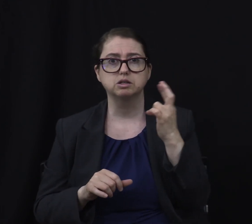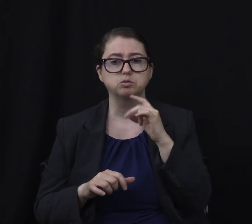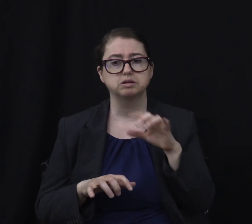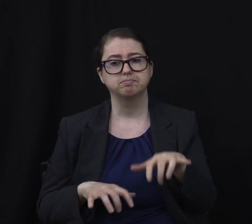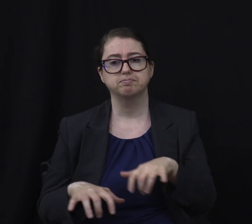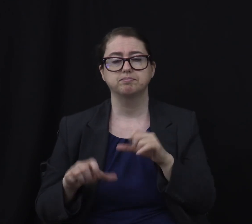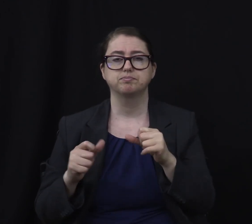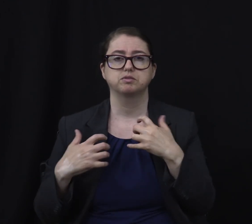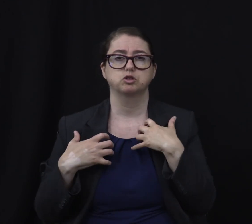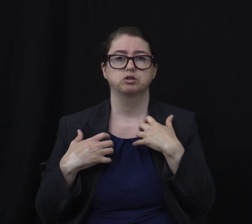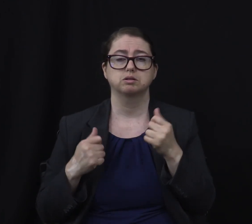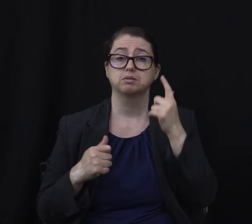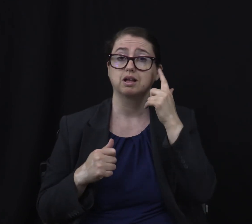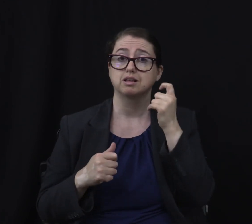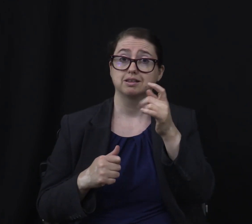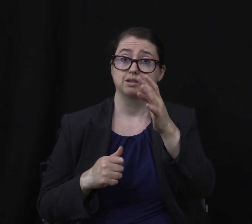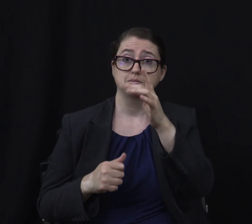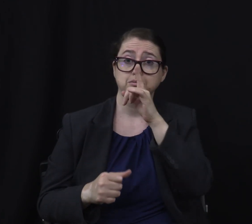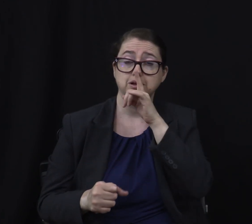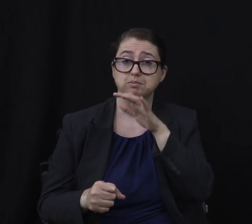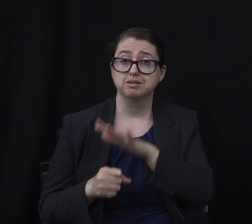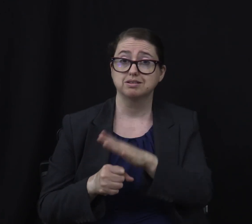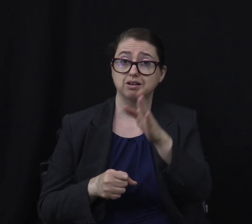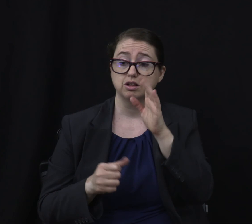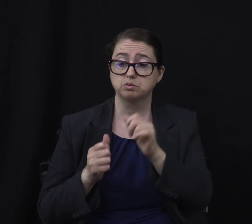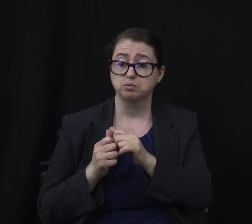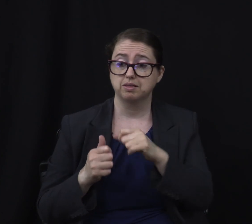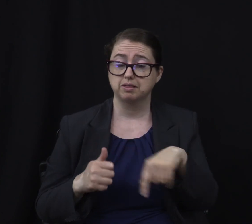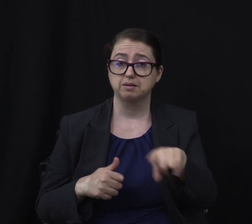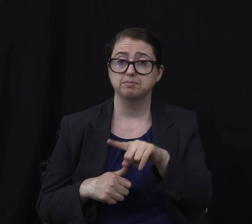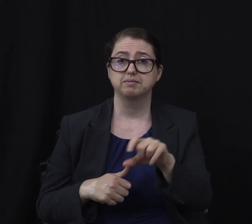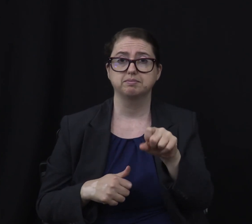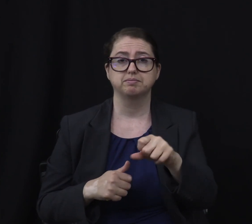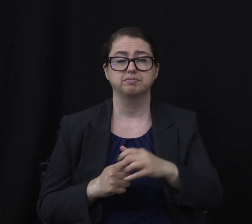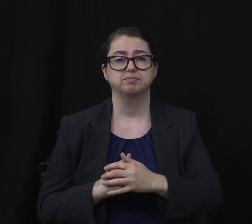the promises of God are with them.